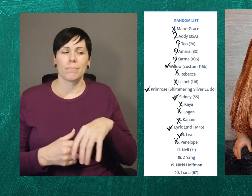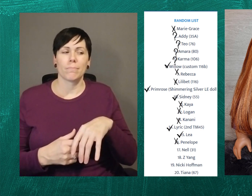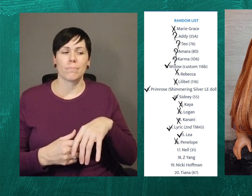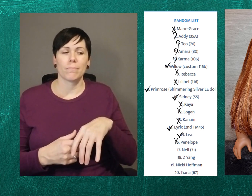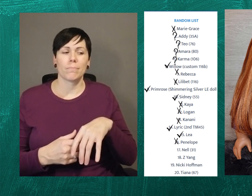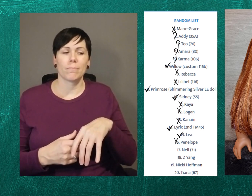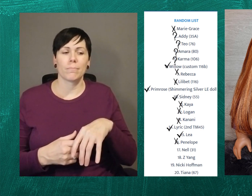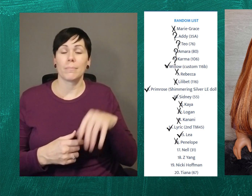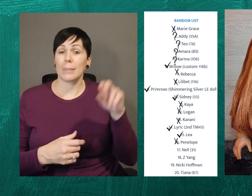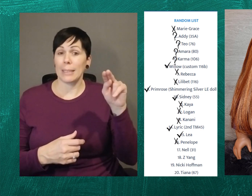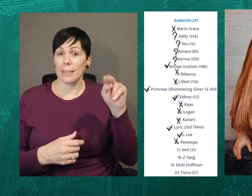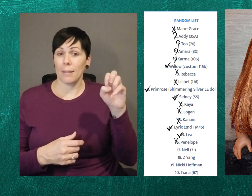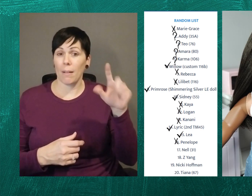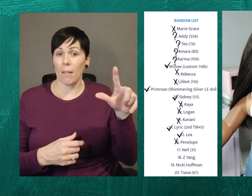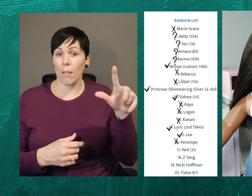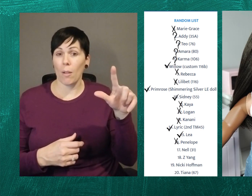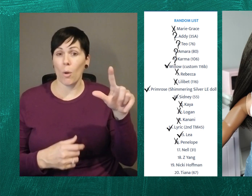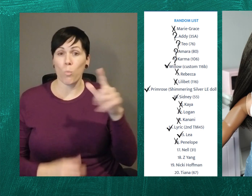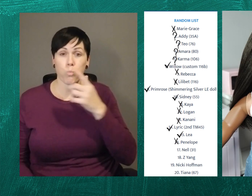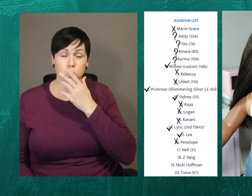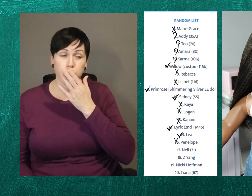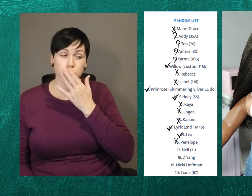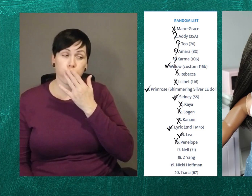no. Nell,